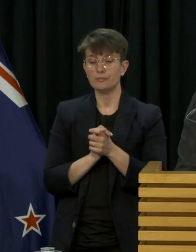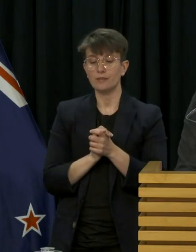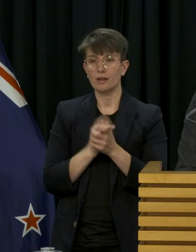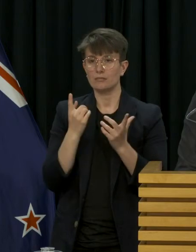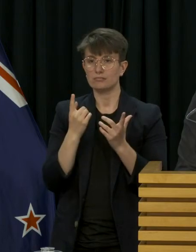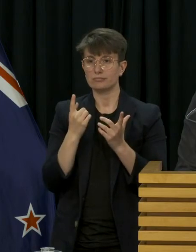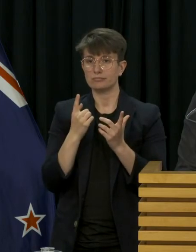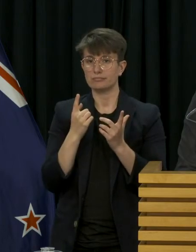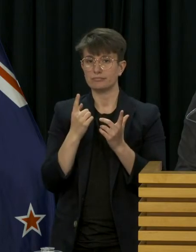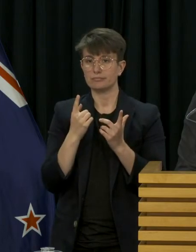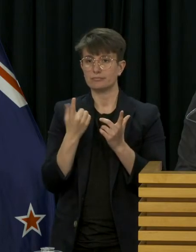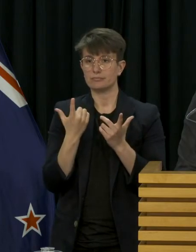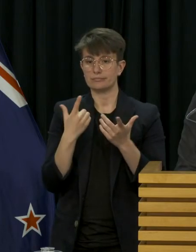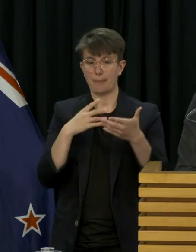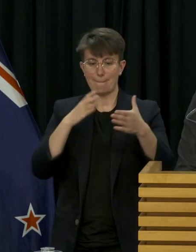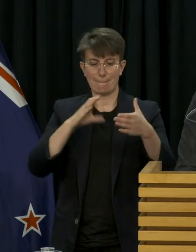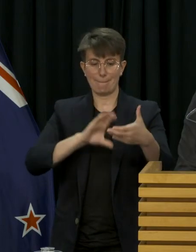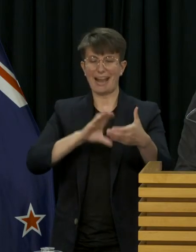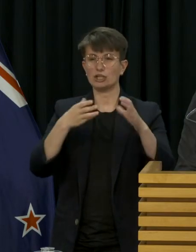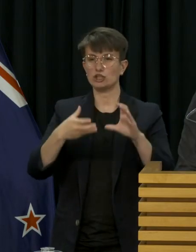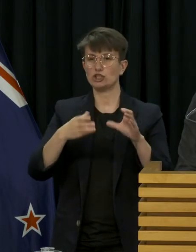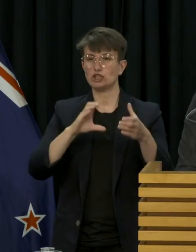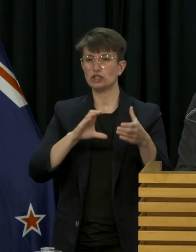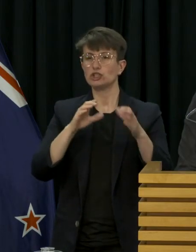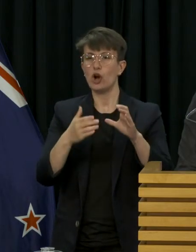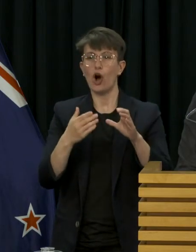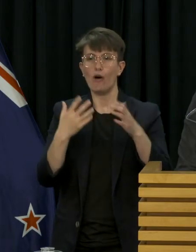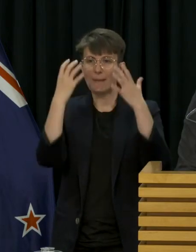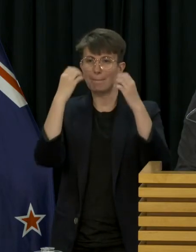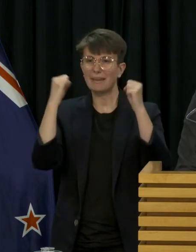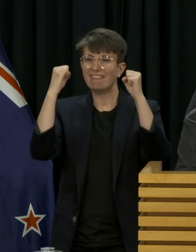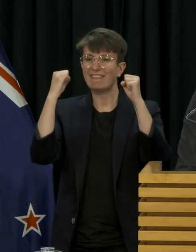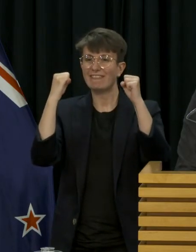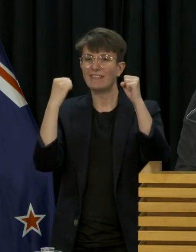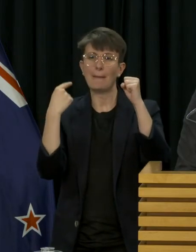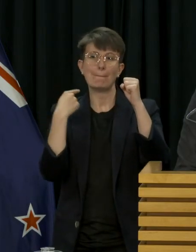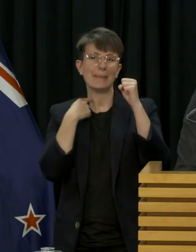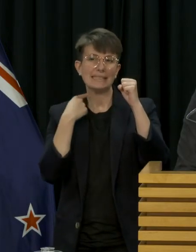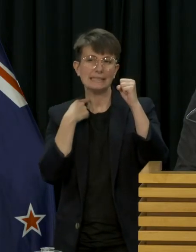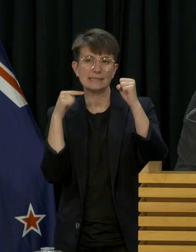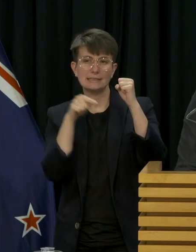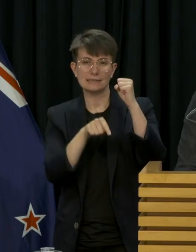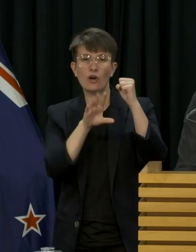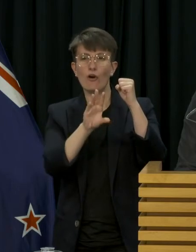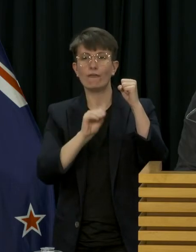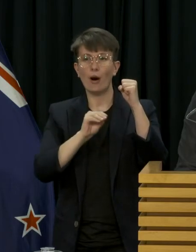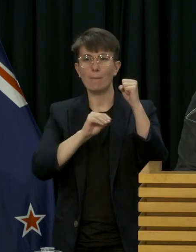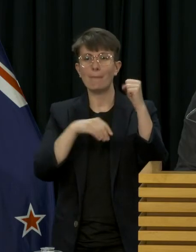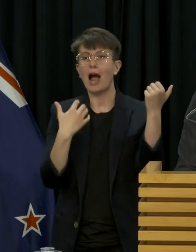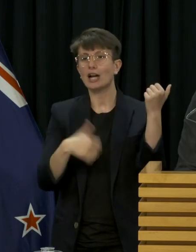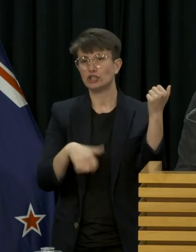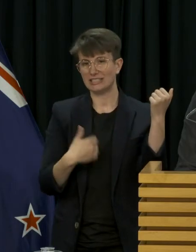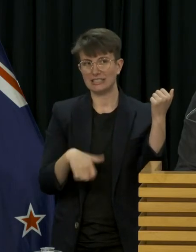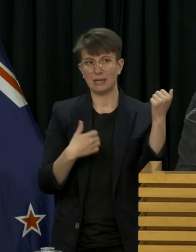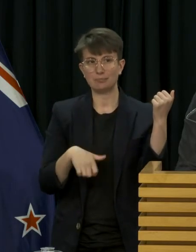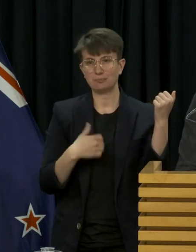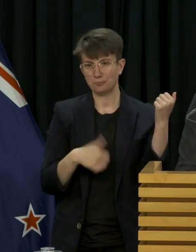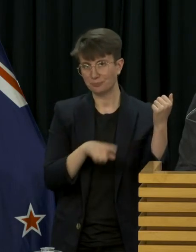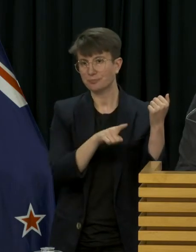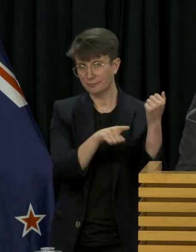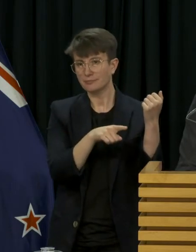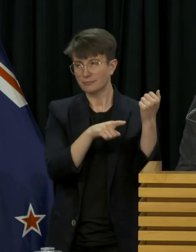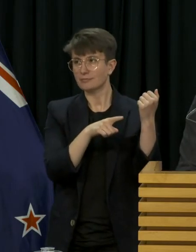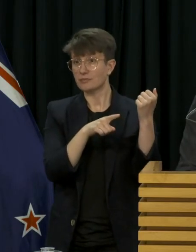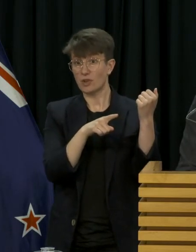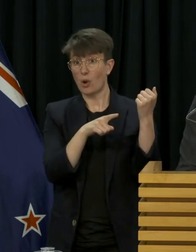positive tests on packaging of beef products from Argentina. We were advised that some New Zealand products were